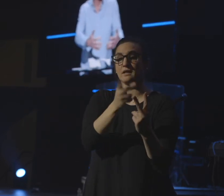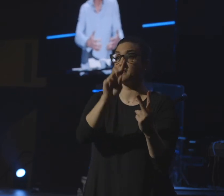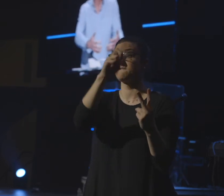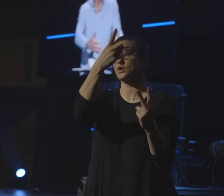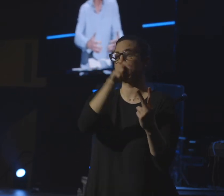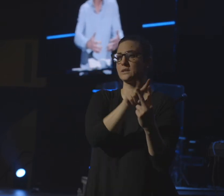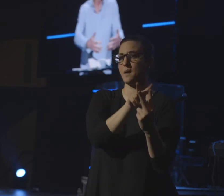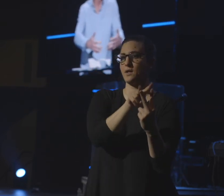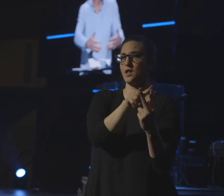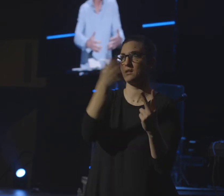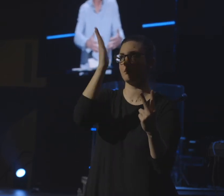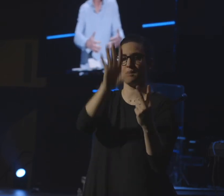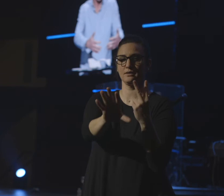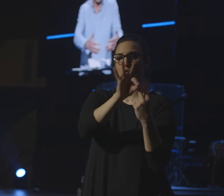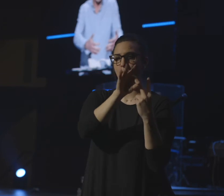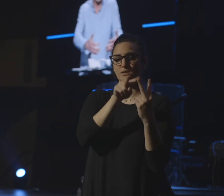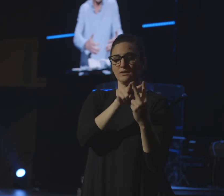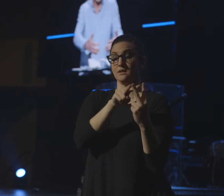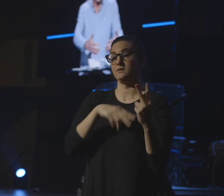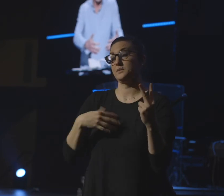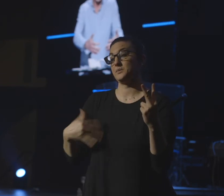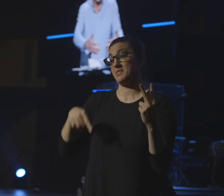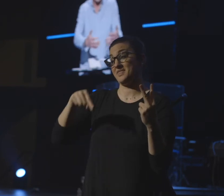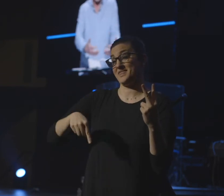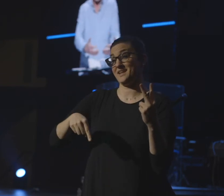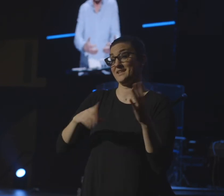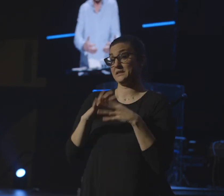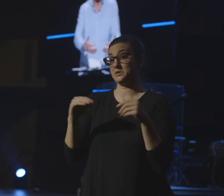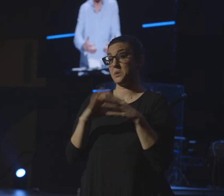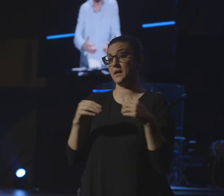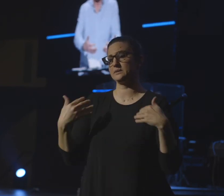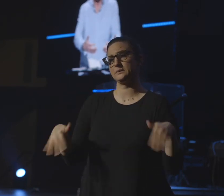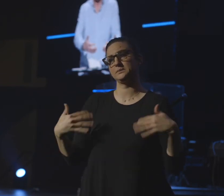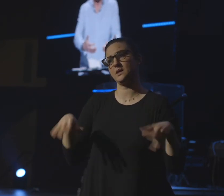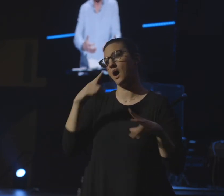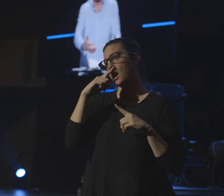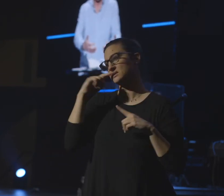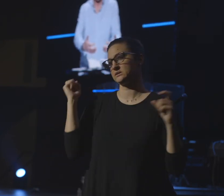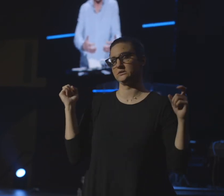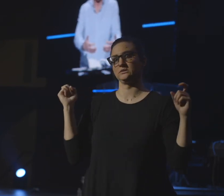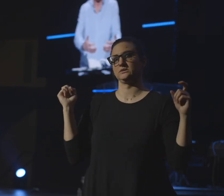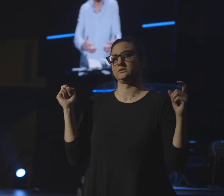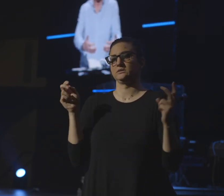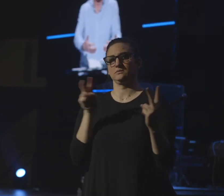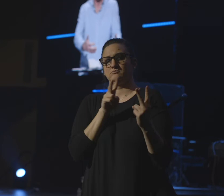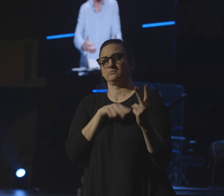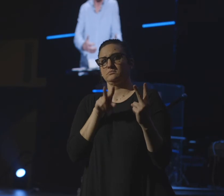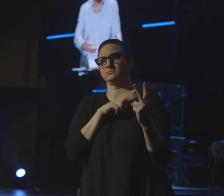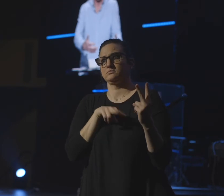worse light than they are here. I don't think so. Okay? Completely reject the promise that they were just given in chapter